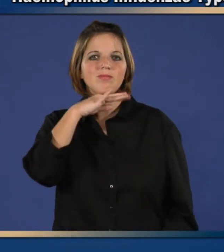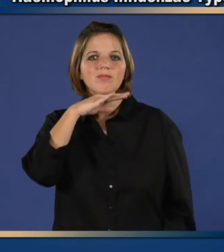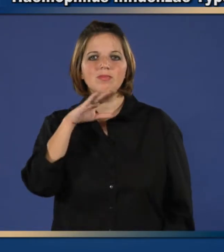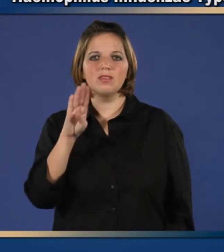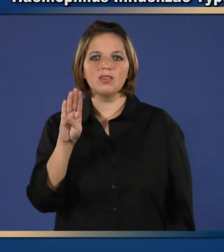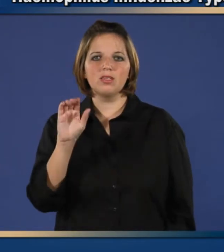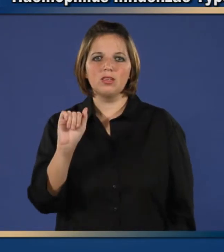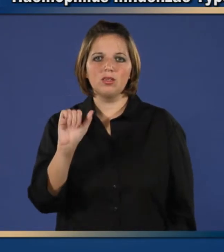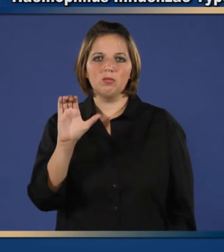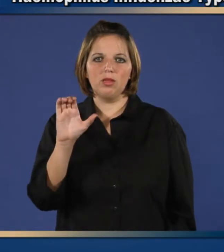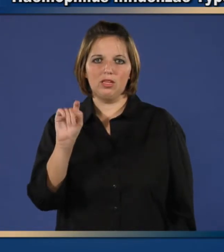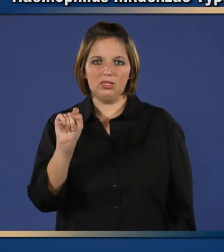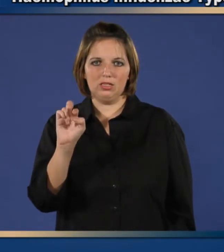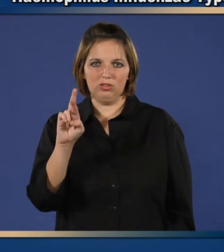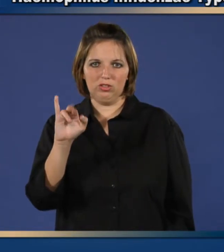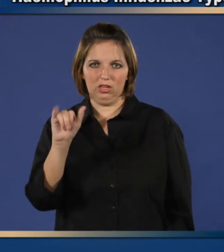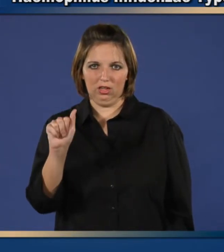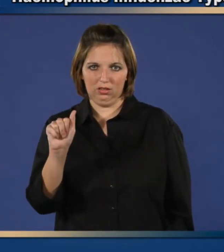old.